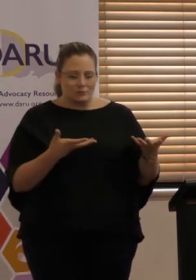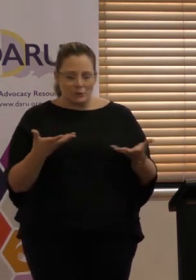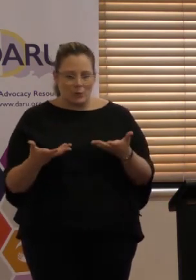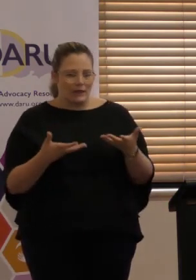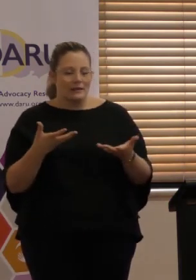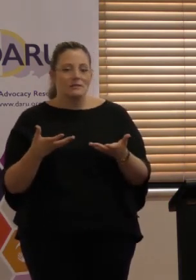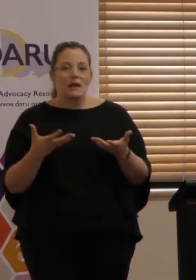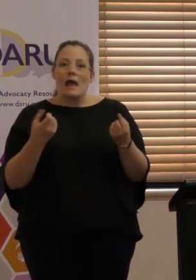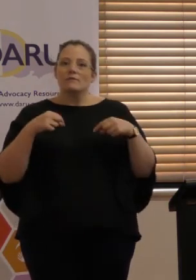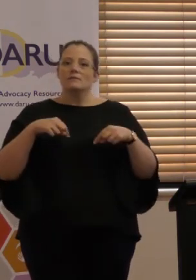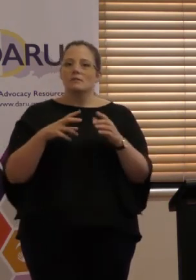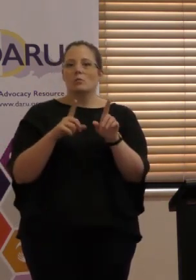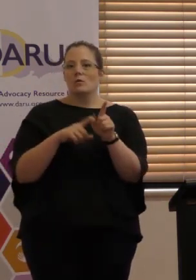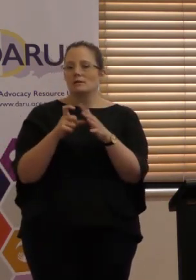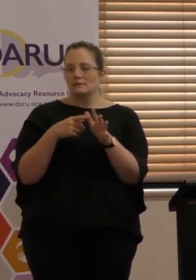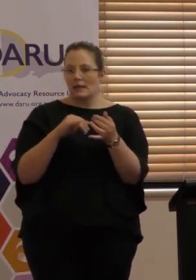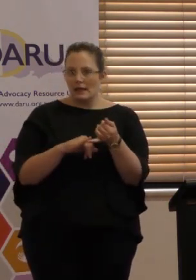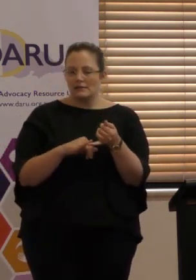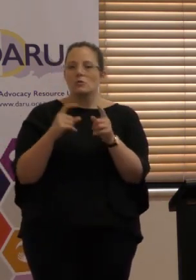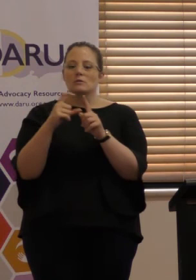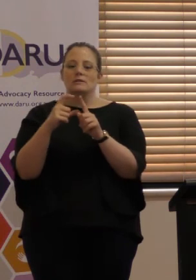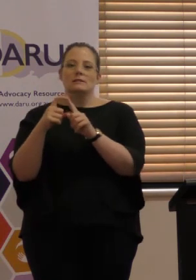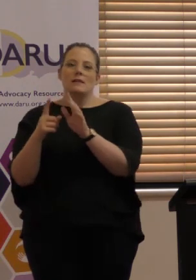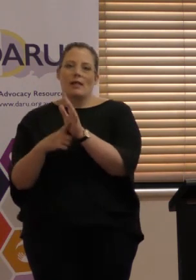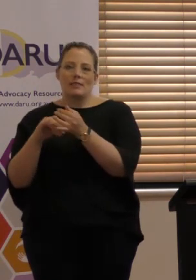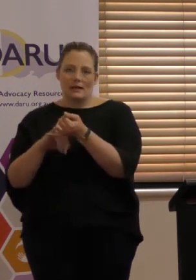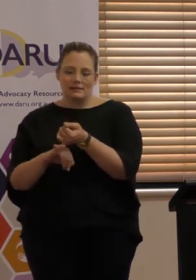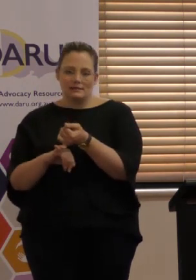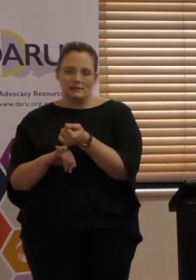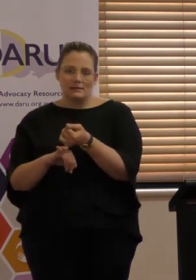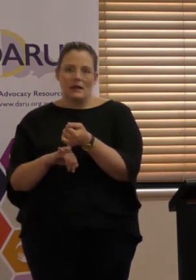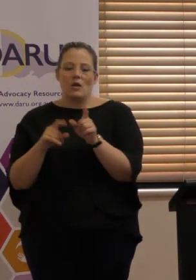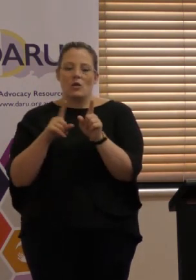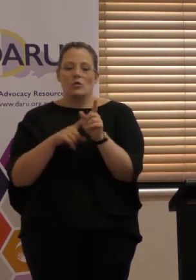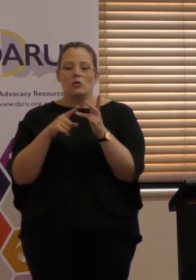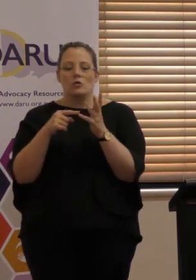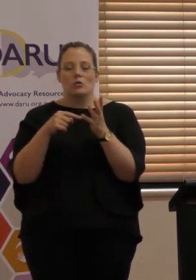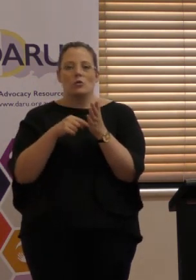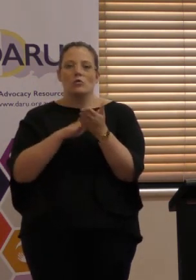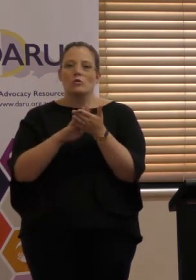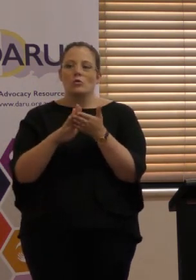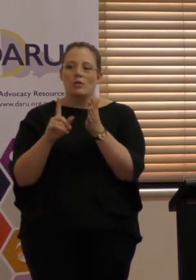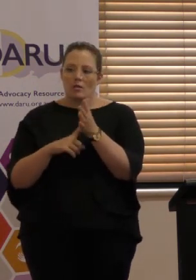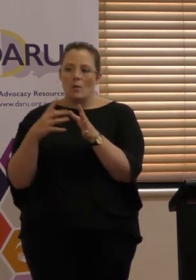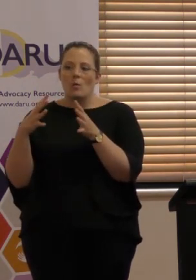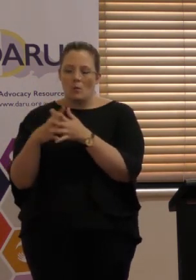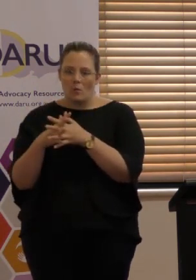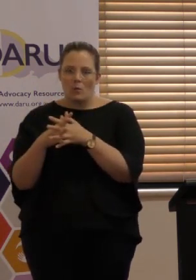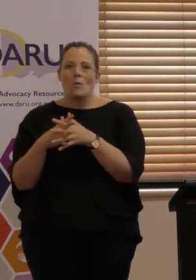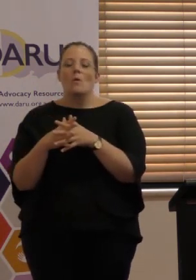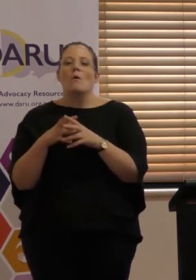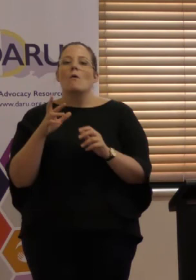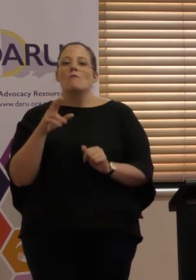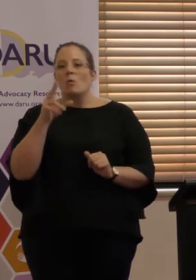there's us. Of course there's DDLS. There's youth law for young people who want legal advice